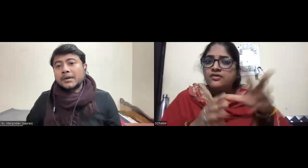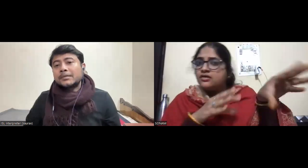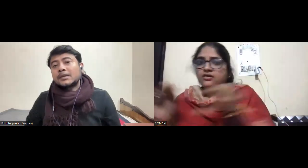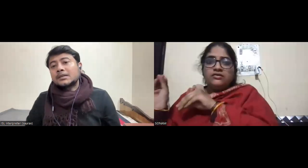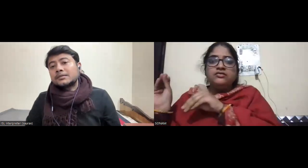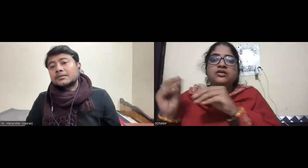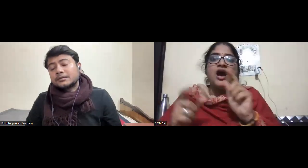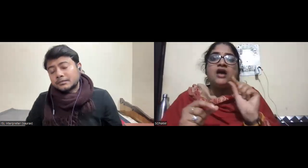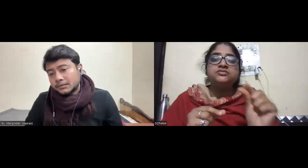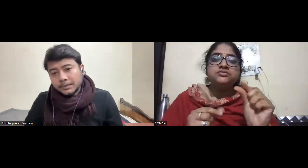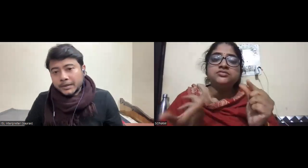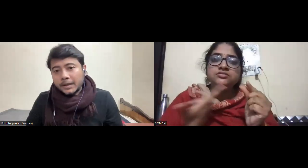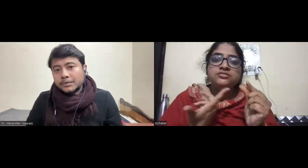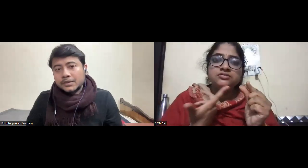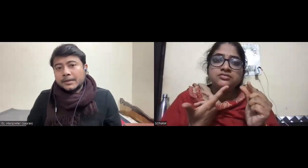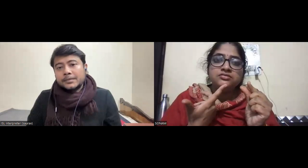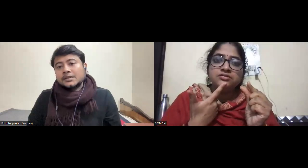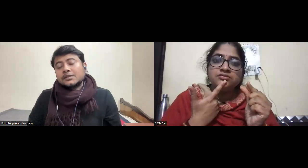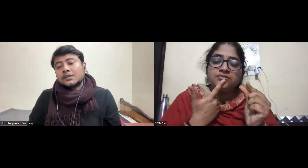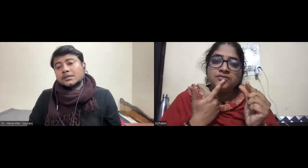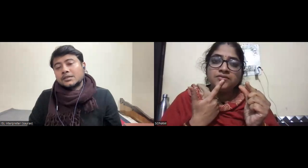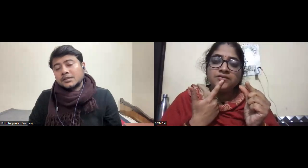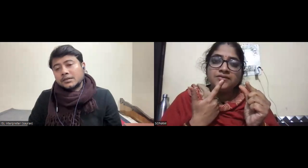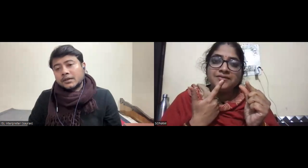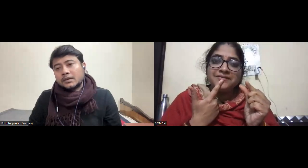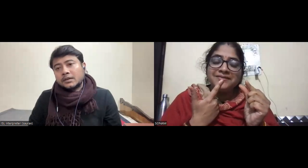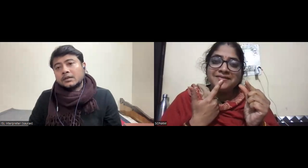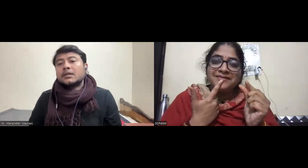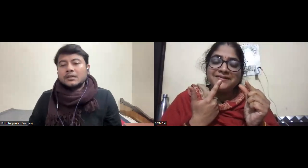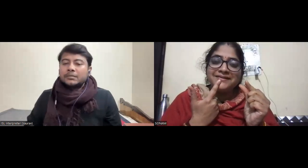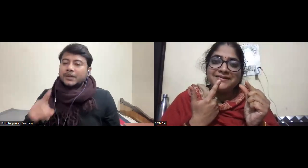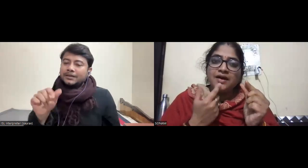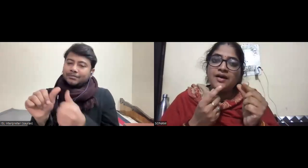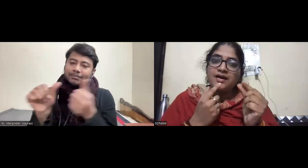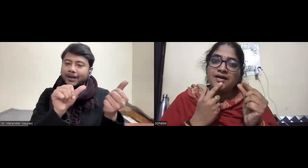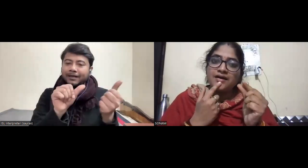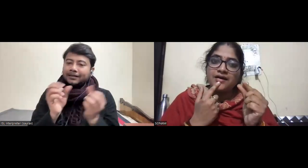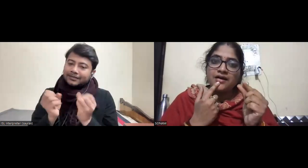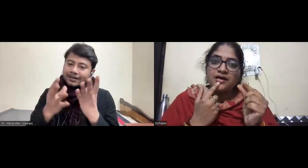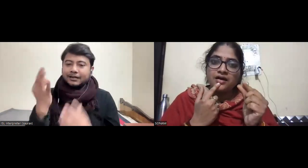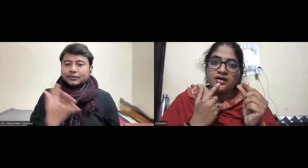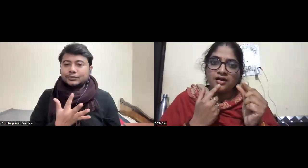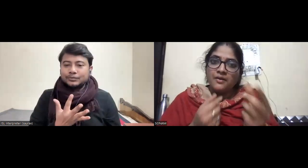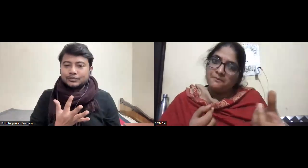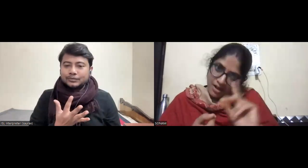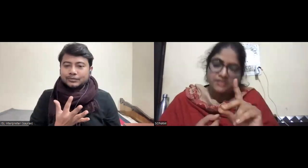But sometimes, Mataji, if something happens, an emergency or an Then you urgency have to or something. restart it. Then you have to restart it.